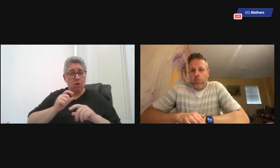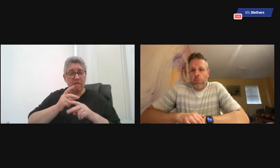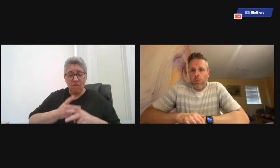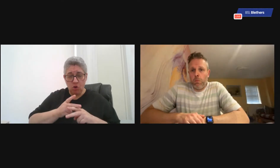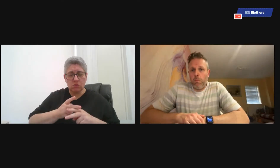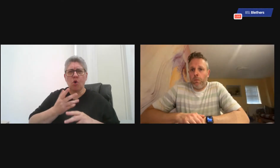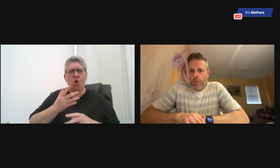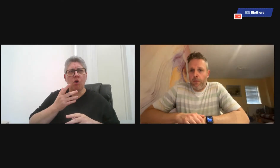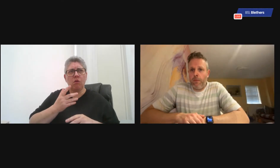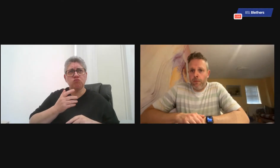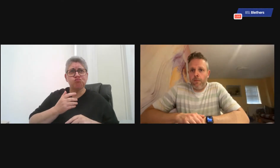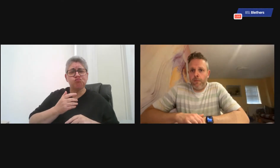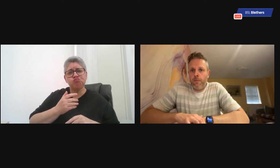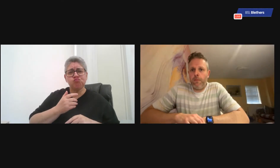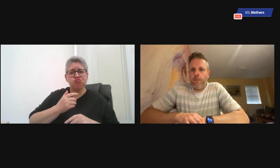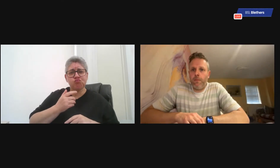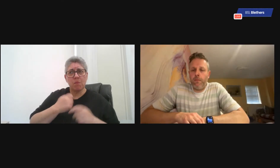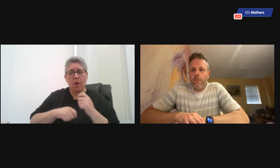to the family.